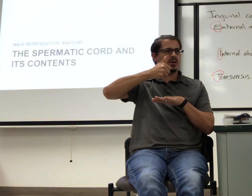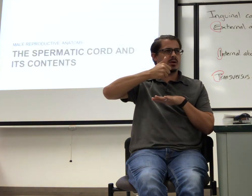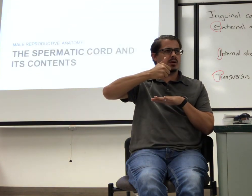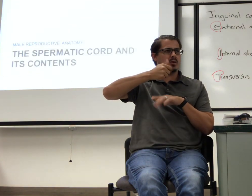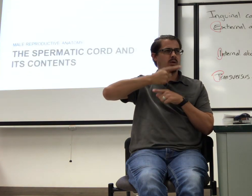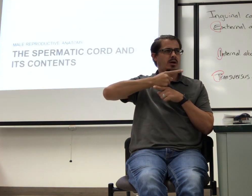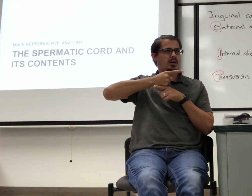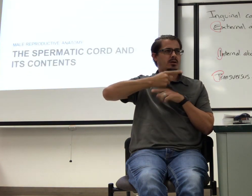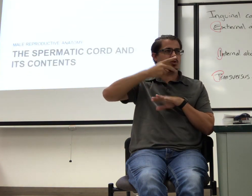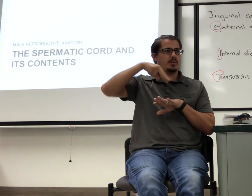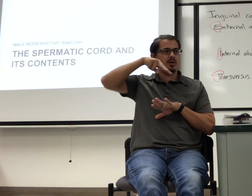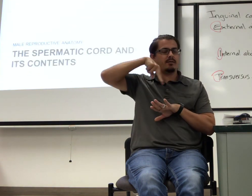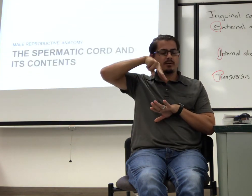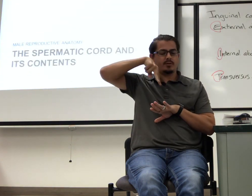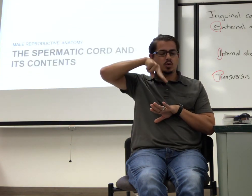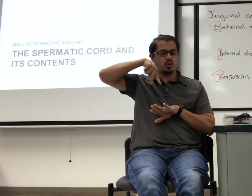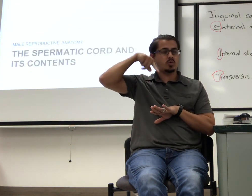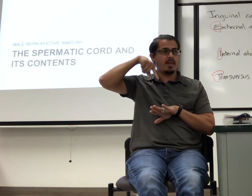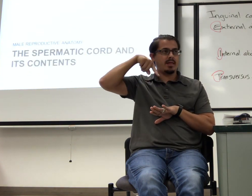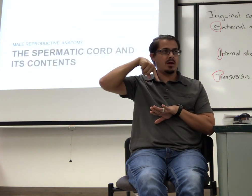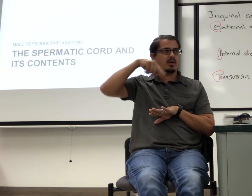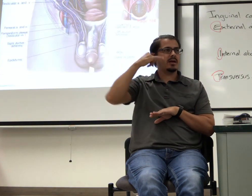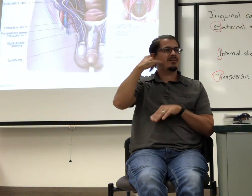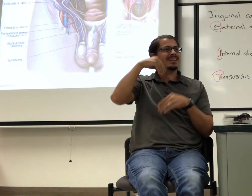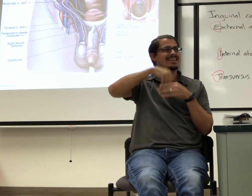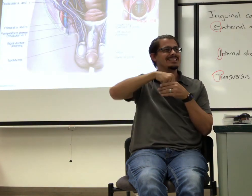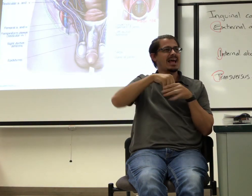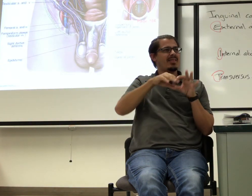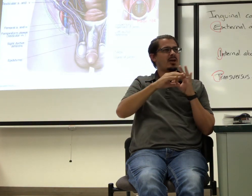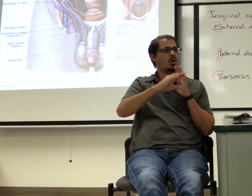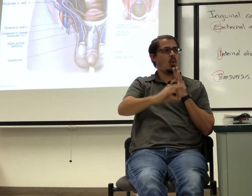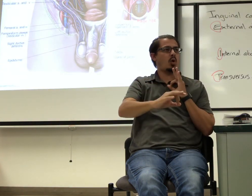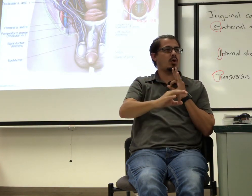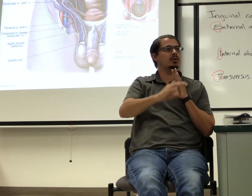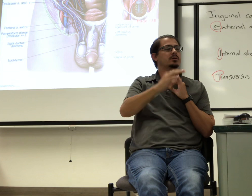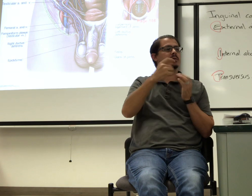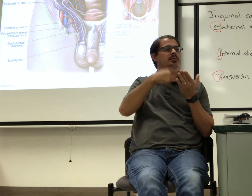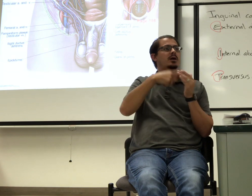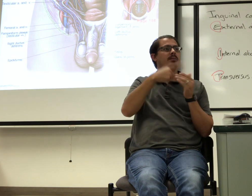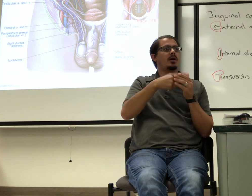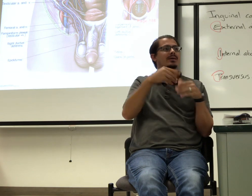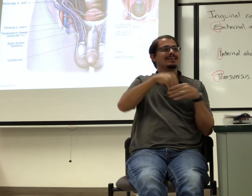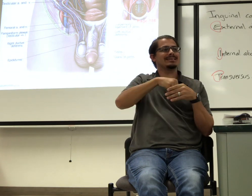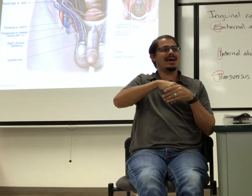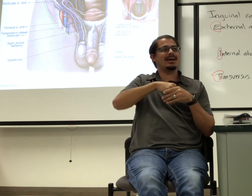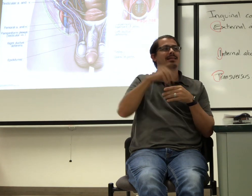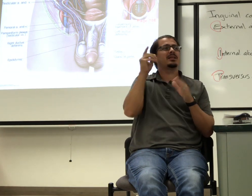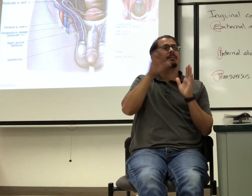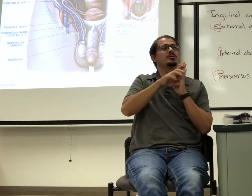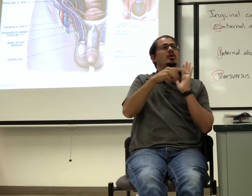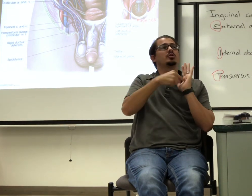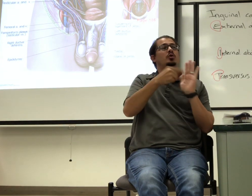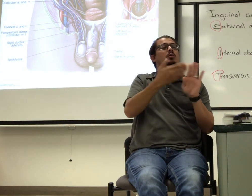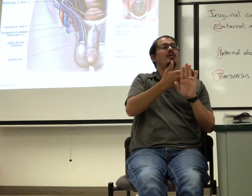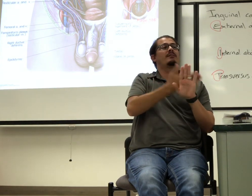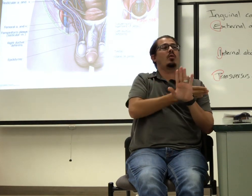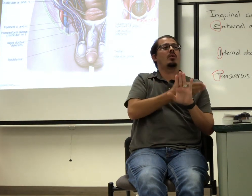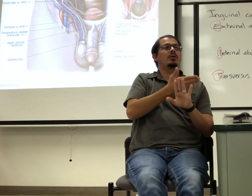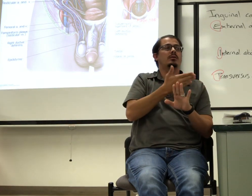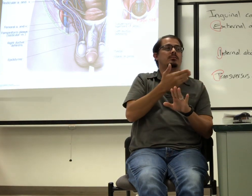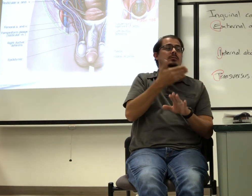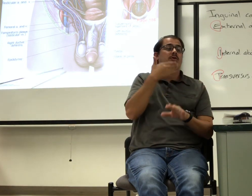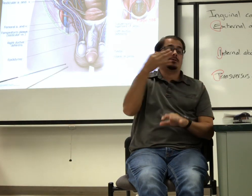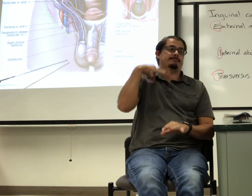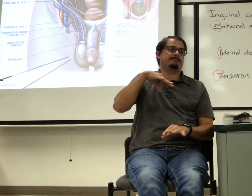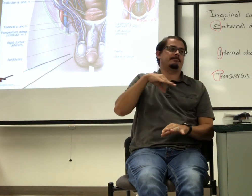If you look at what's inside the spermatocord and talk about its contents, this figure that I showed you before is useful.